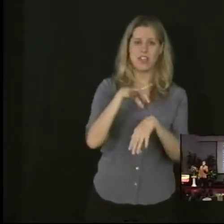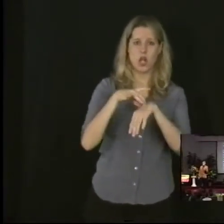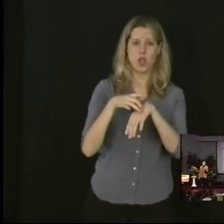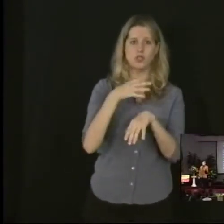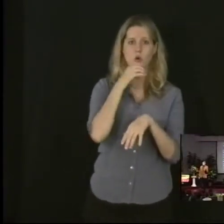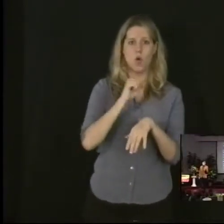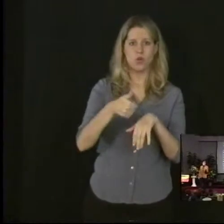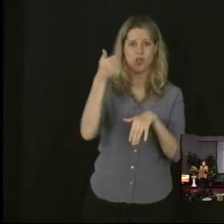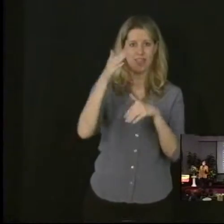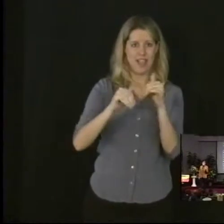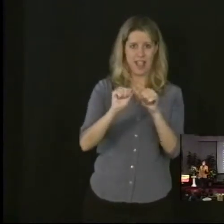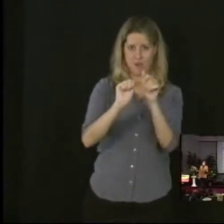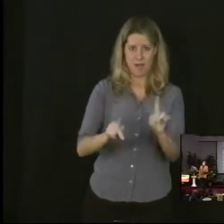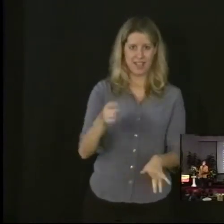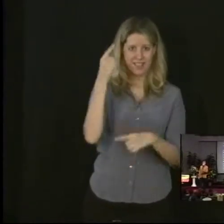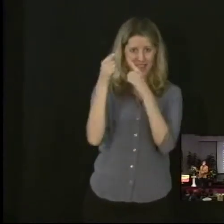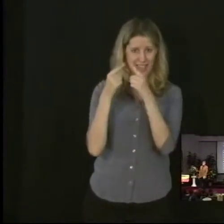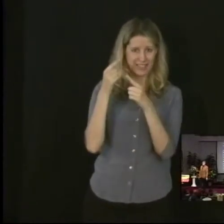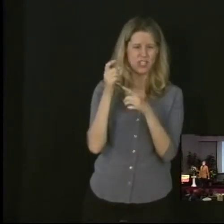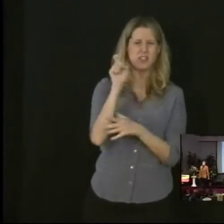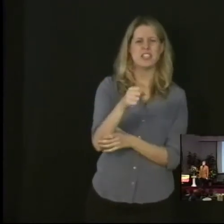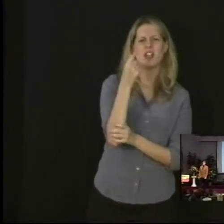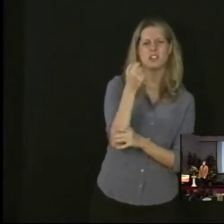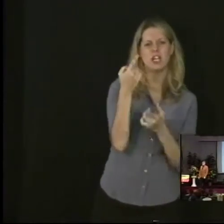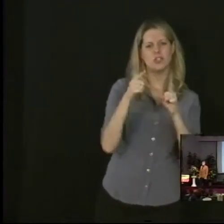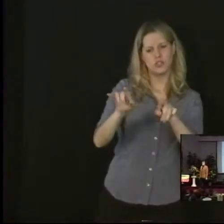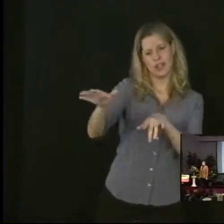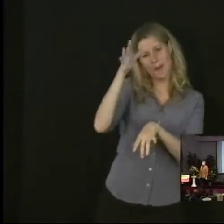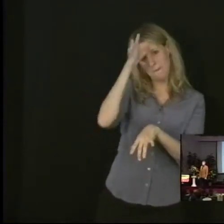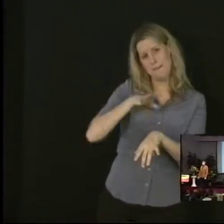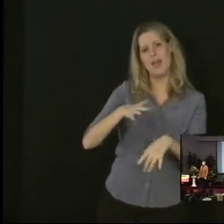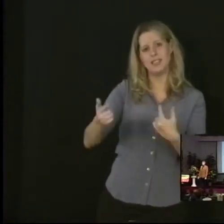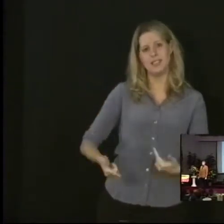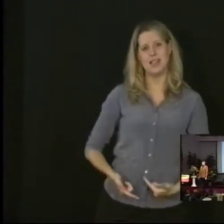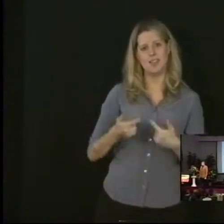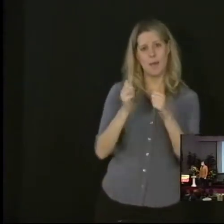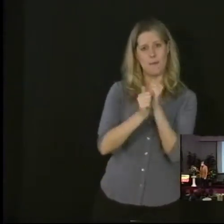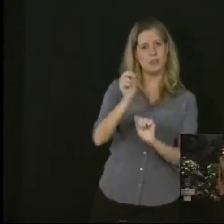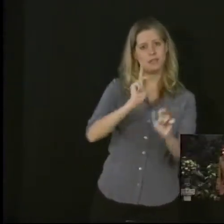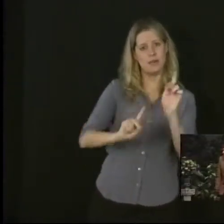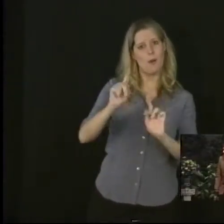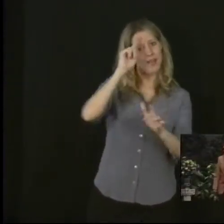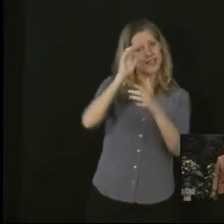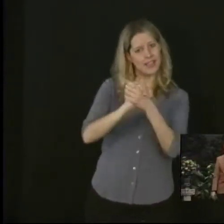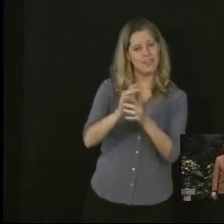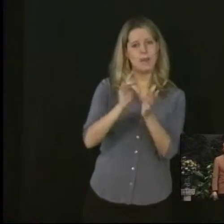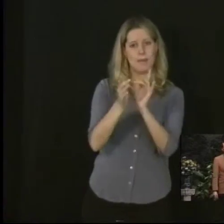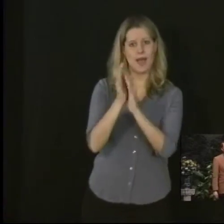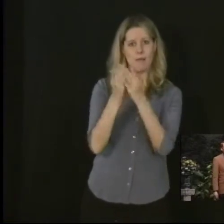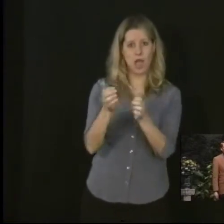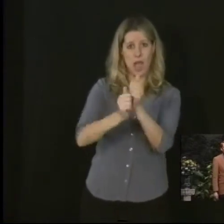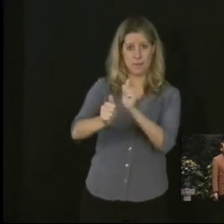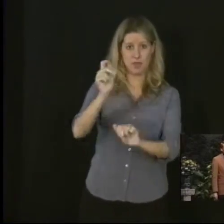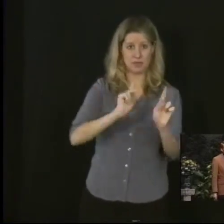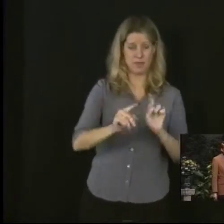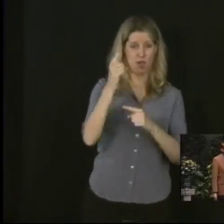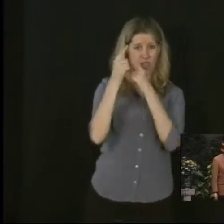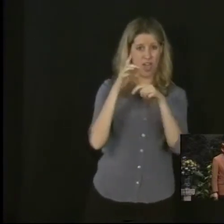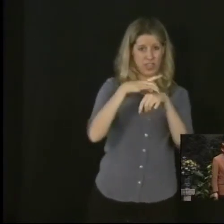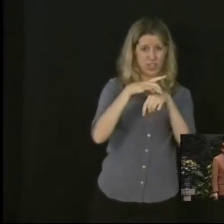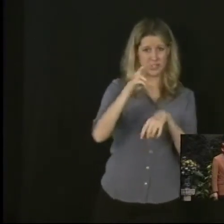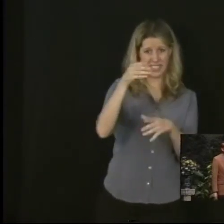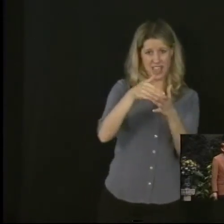everybody thinks. Now you need to understand, during James Hutton's lifetime, most people believed the Bible, and most people thought the earth was about 6,000 years